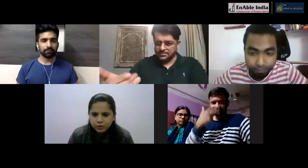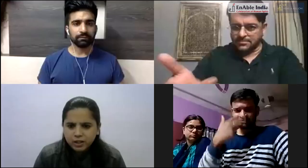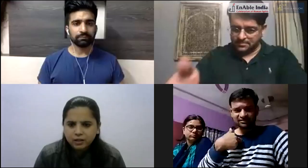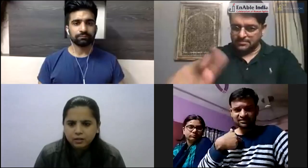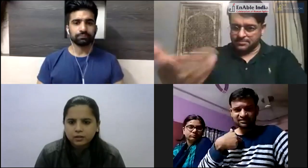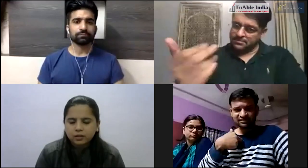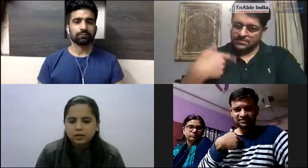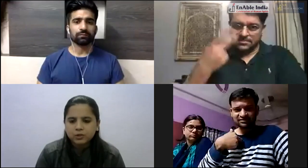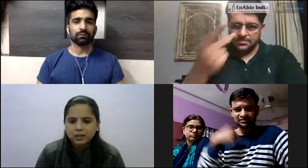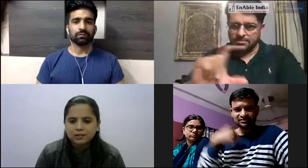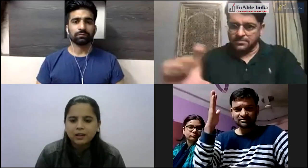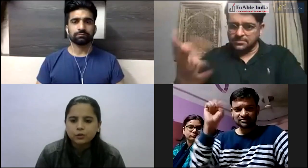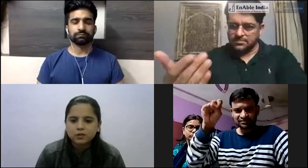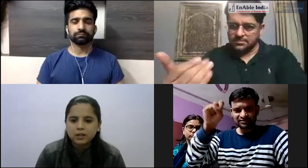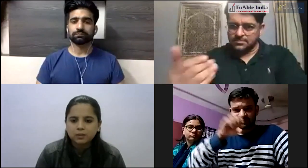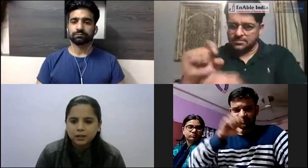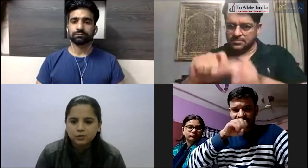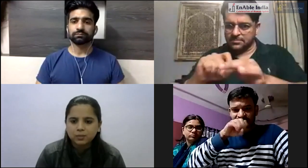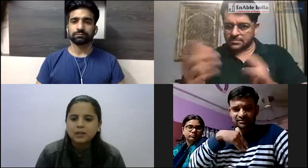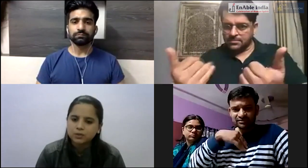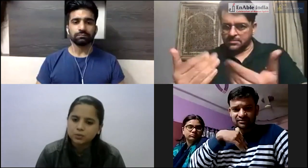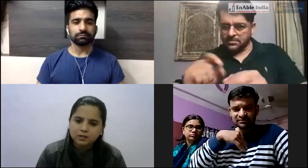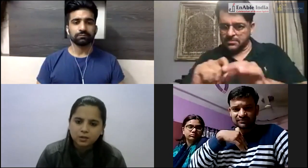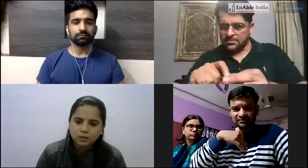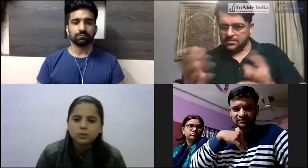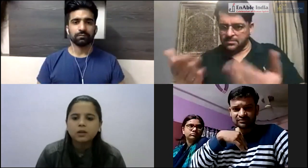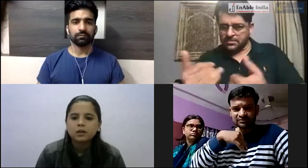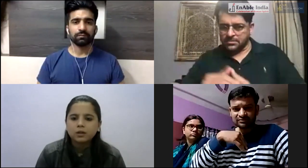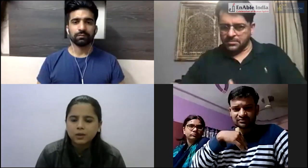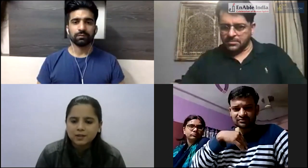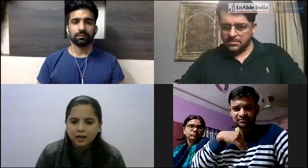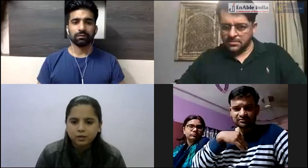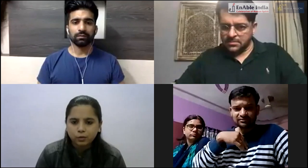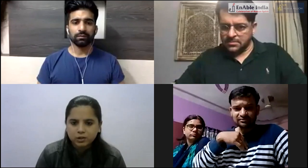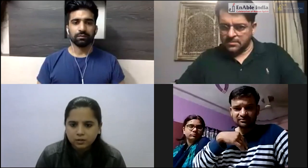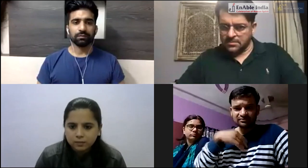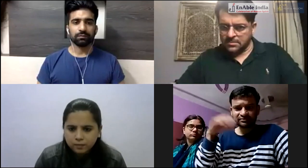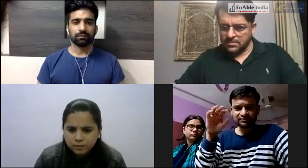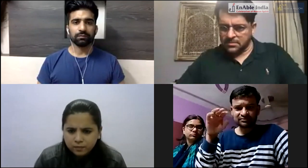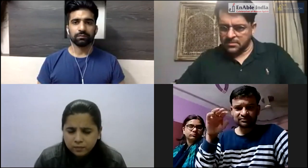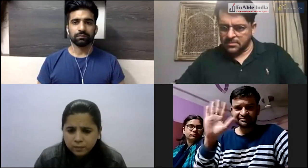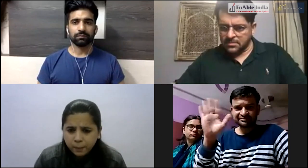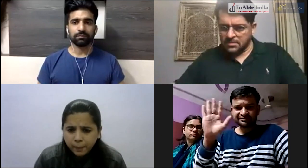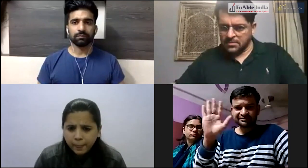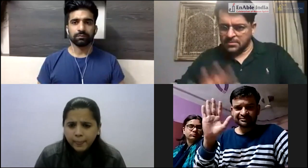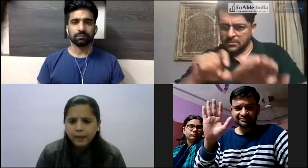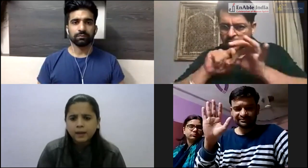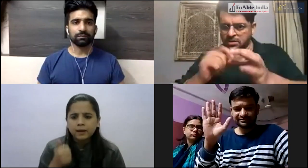Yeah, Abhishek is saying, can you see me? Yes, we can see you. You can start your question.